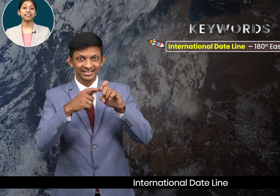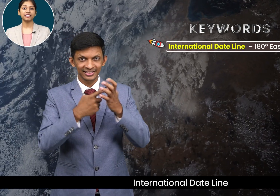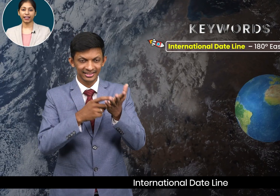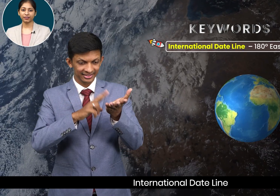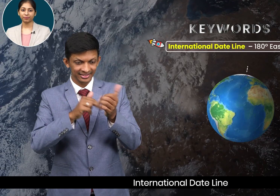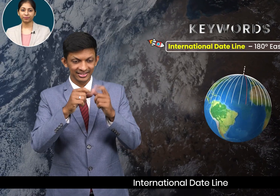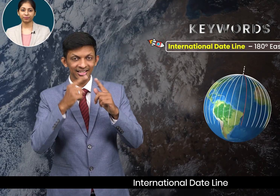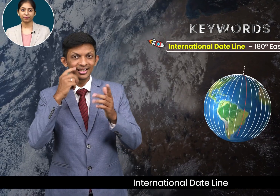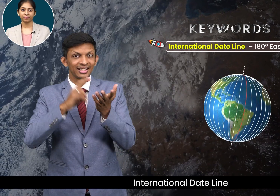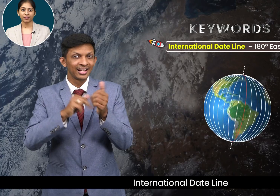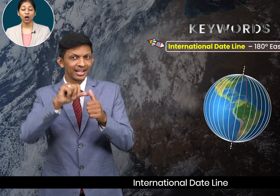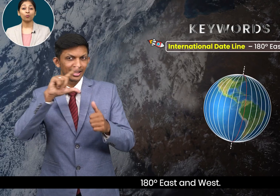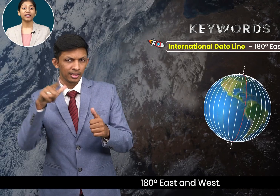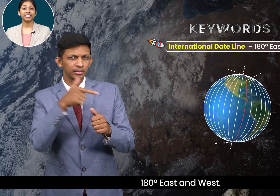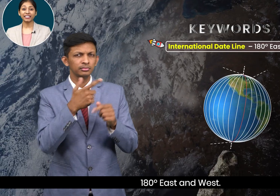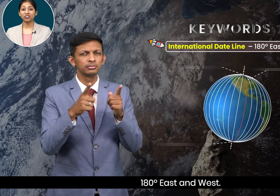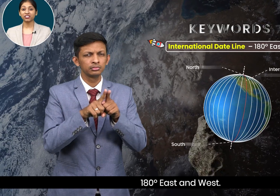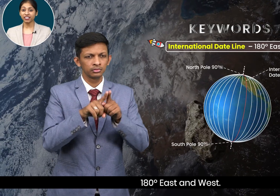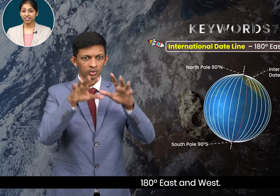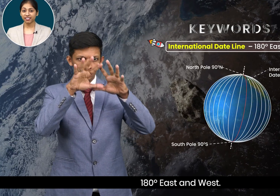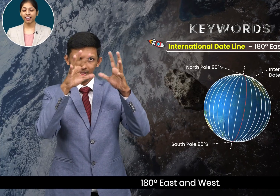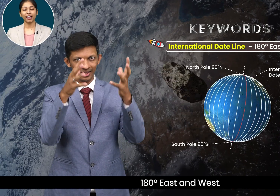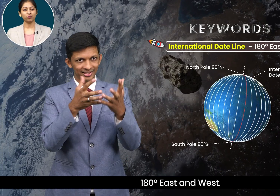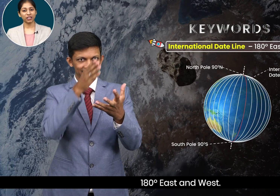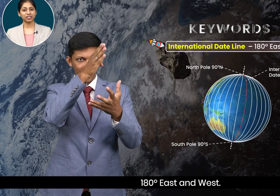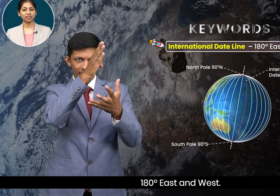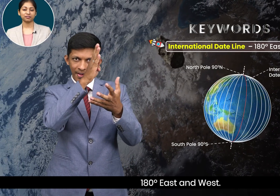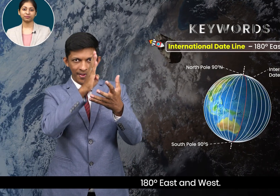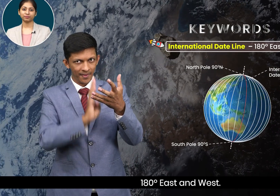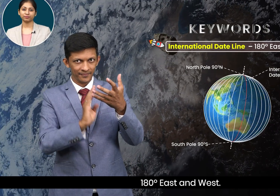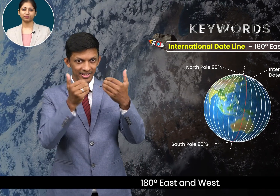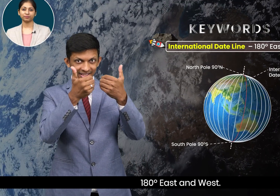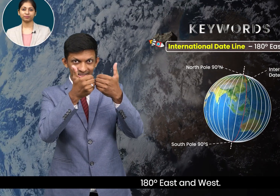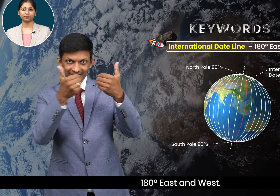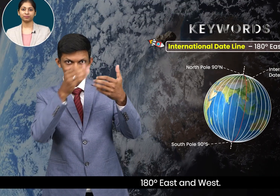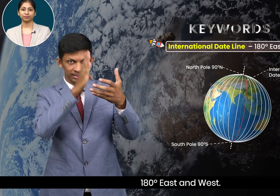International date line, 180 degrees east and west.